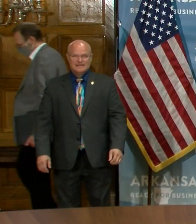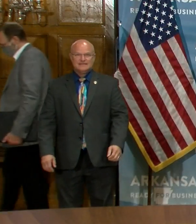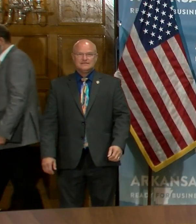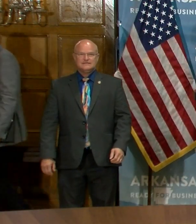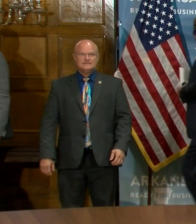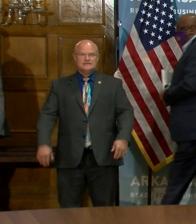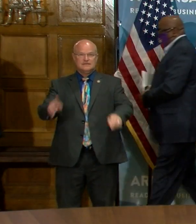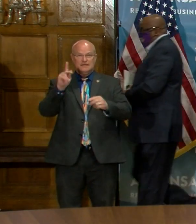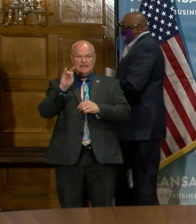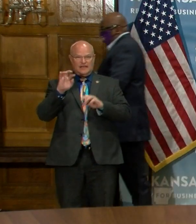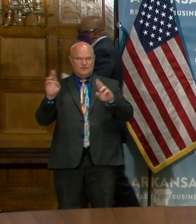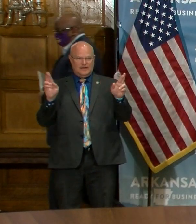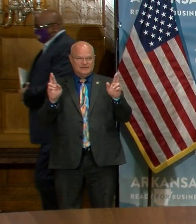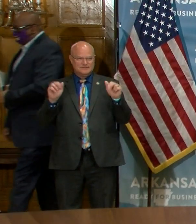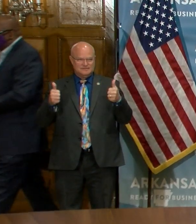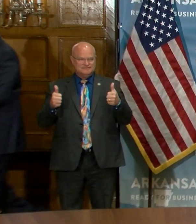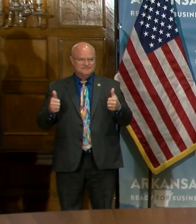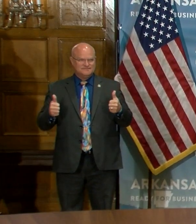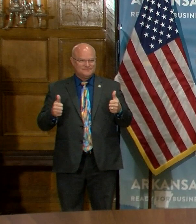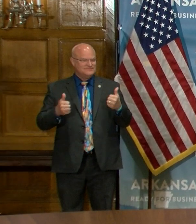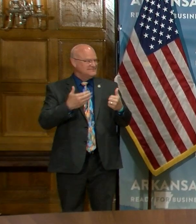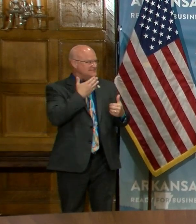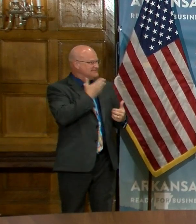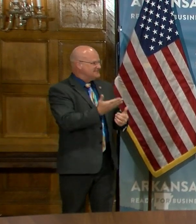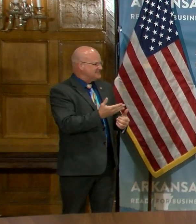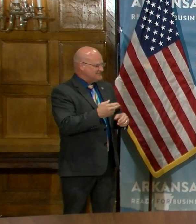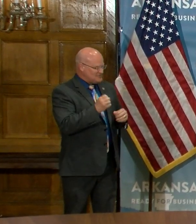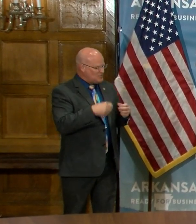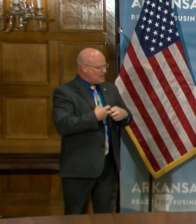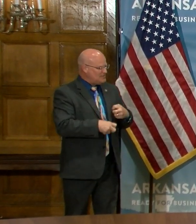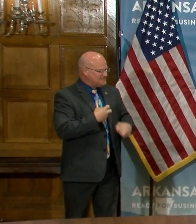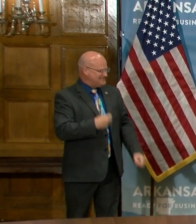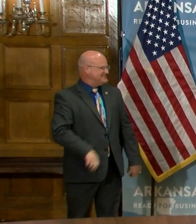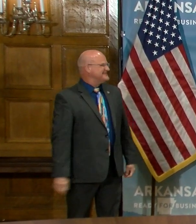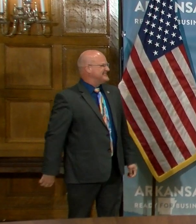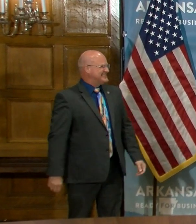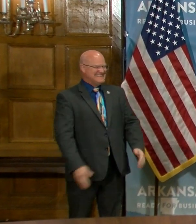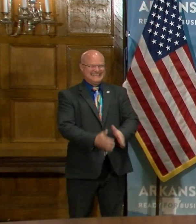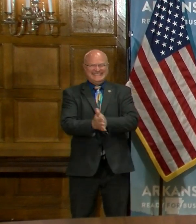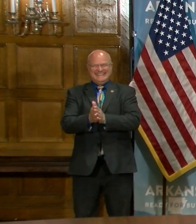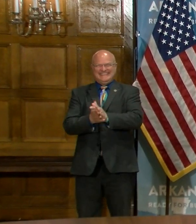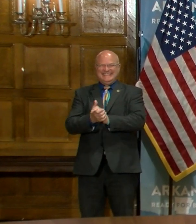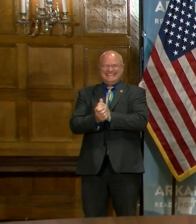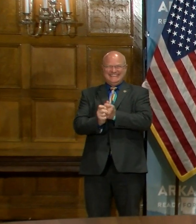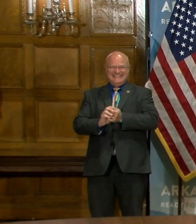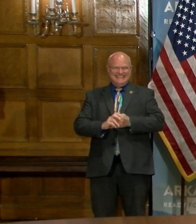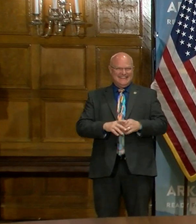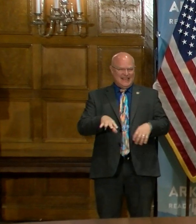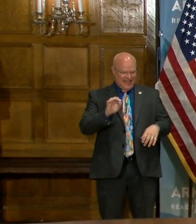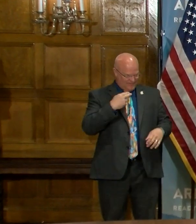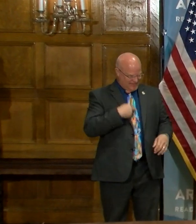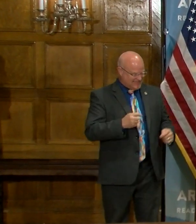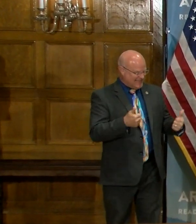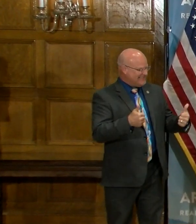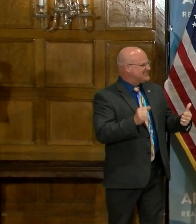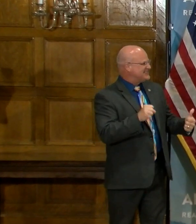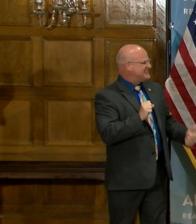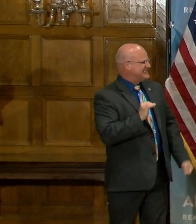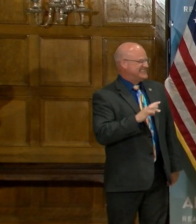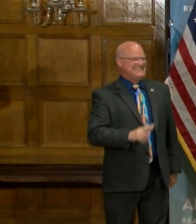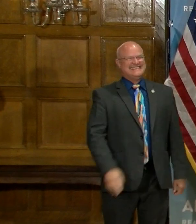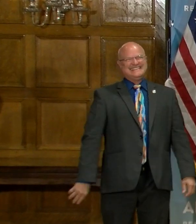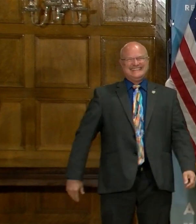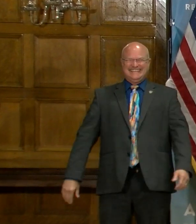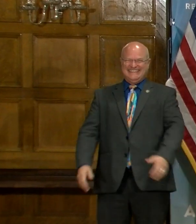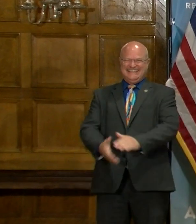Katie, are you ready? Okay, good. Eddie, thanks for coming in on short notice. No problem. You found your tie, okay.